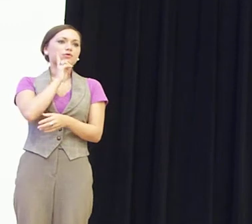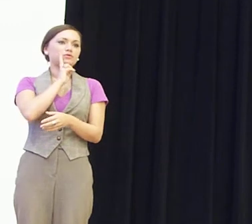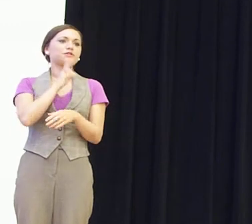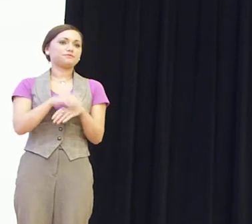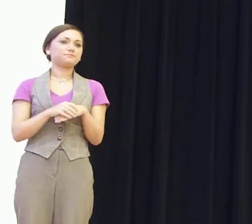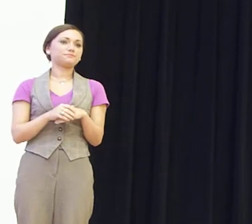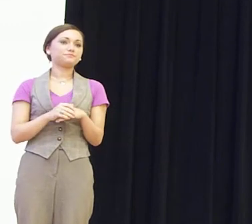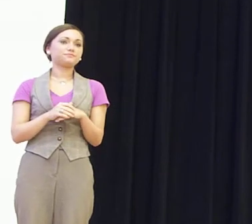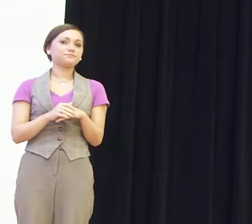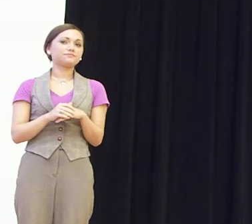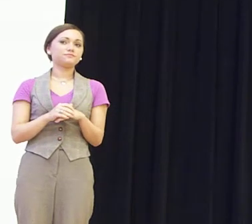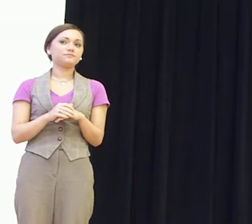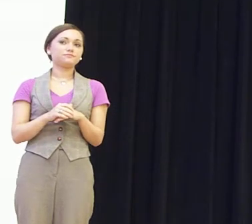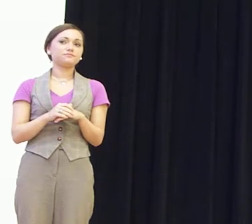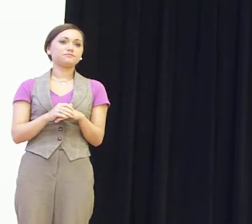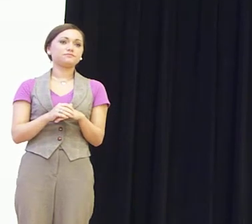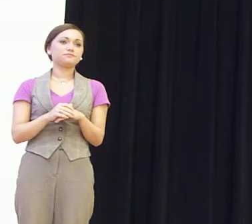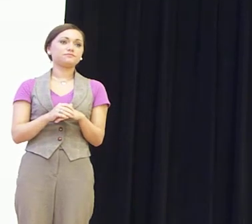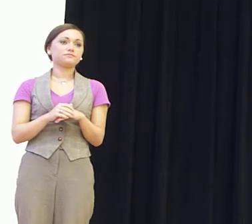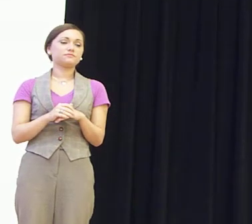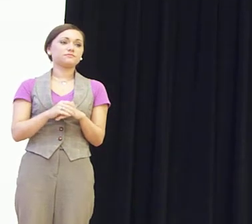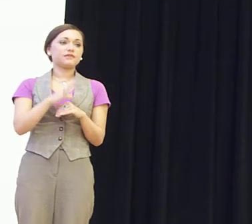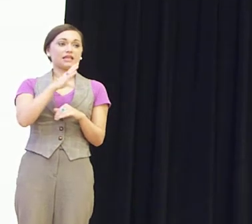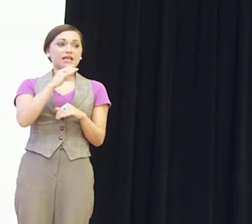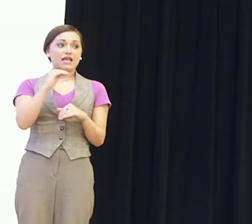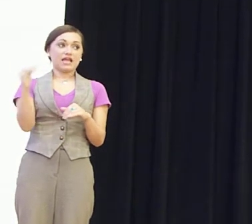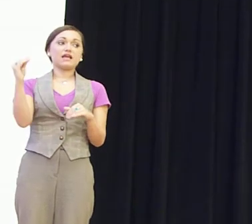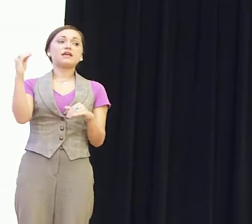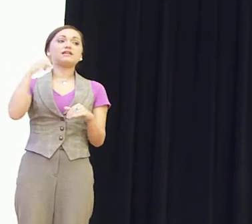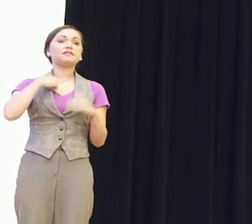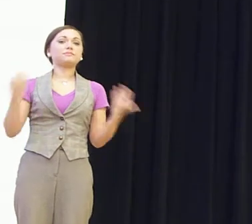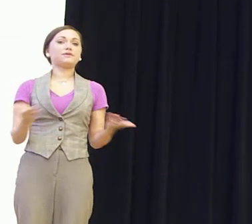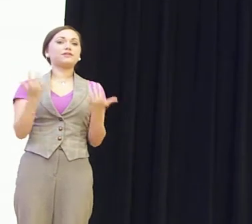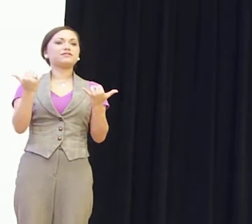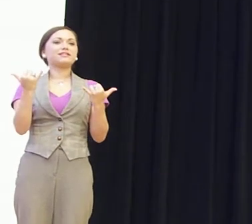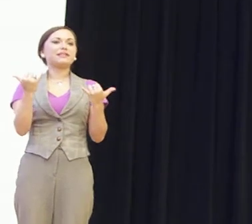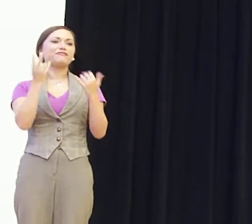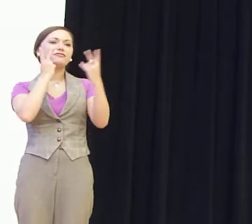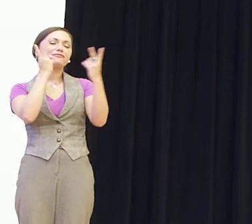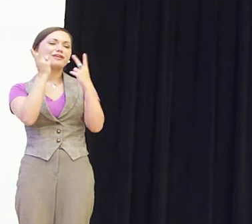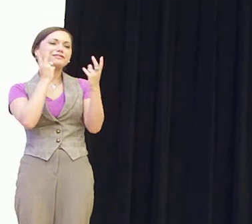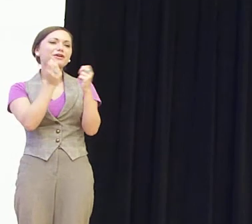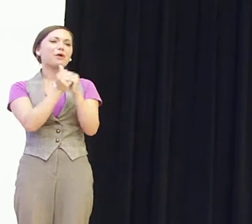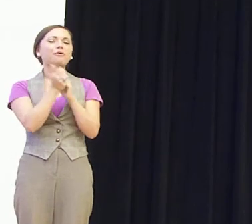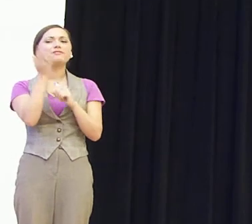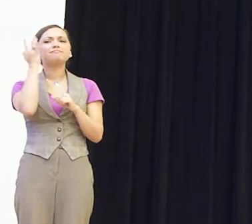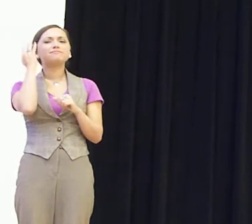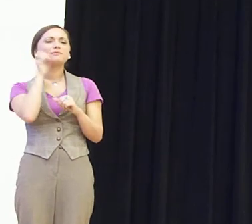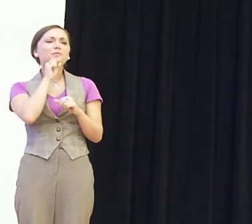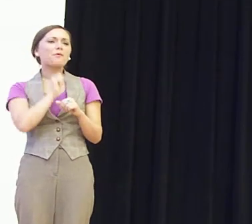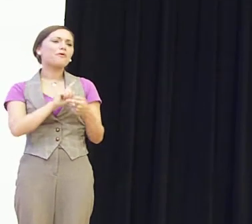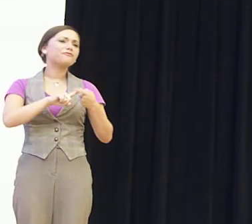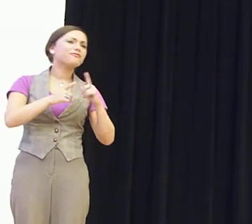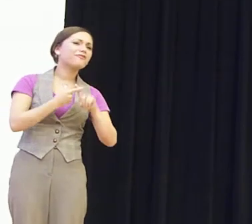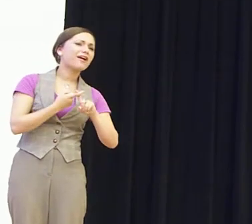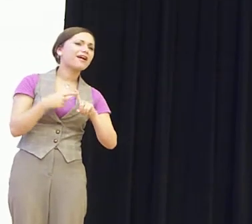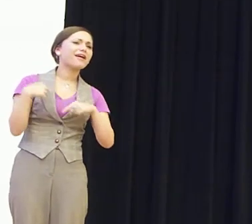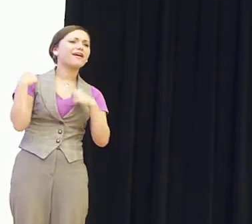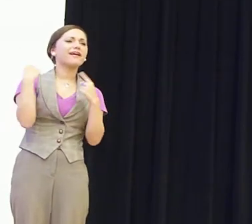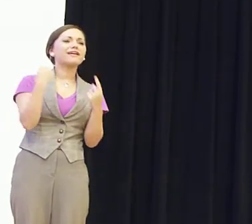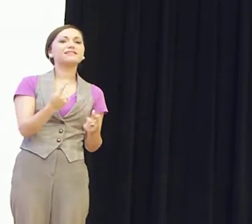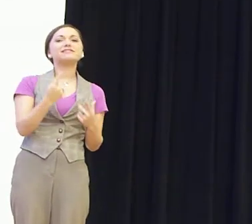residents. And I'm here today to visit with some old friends, here today